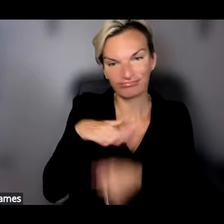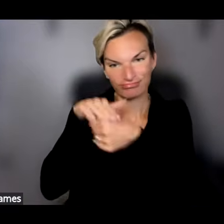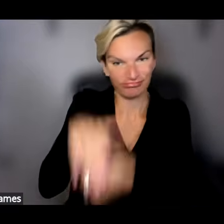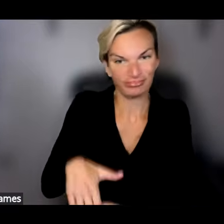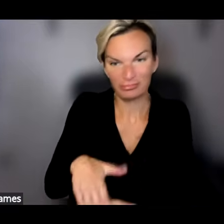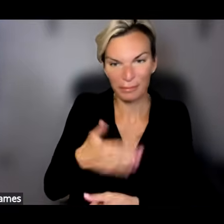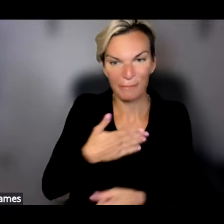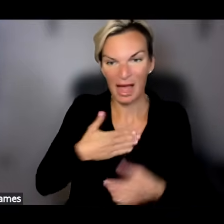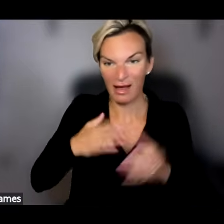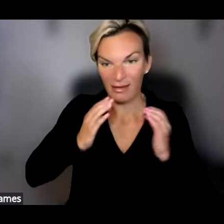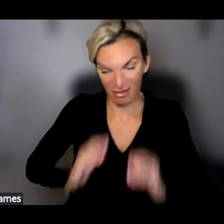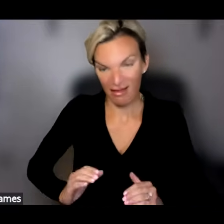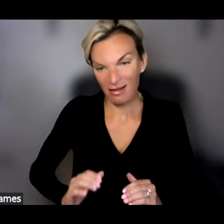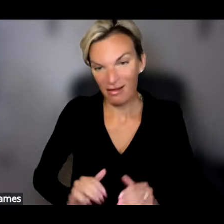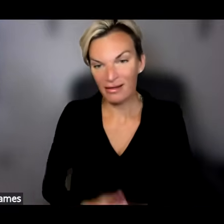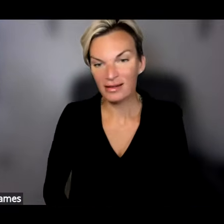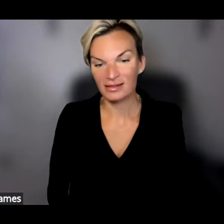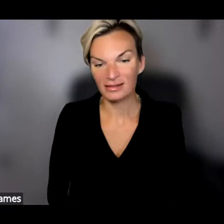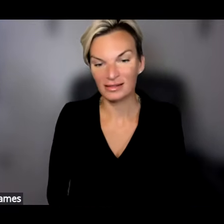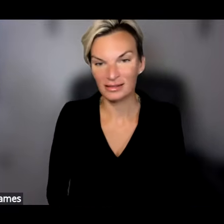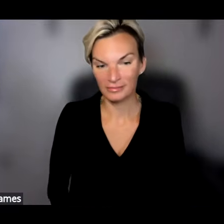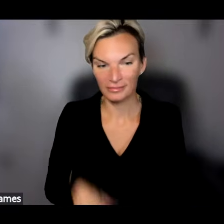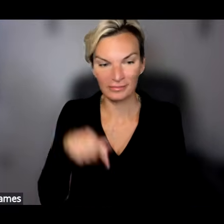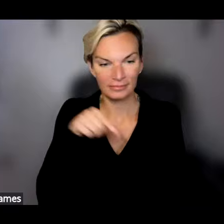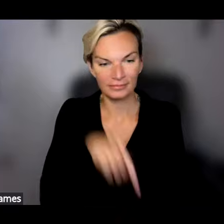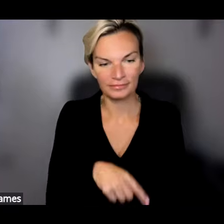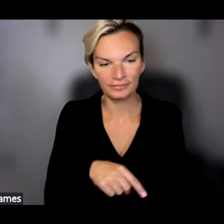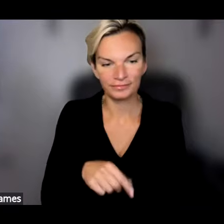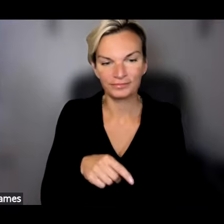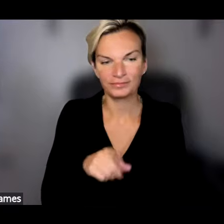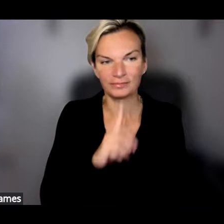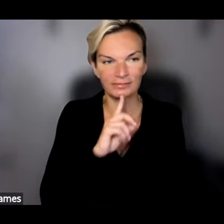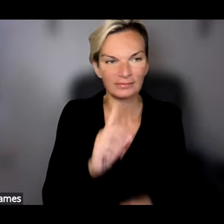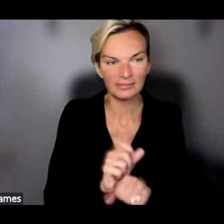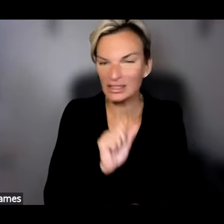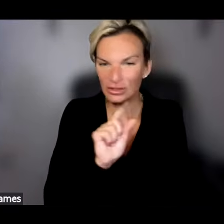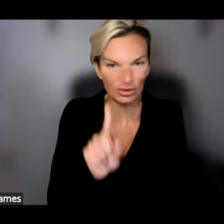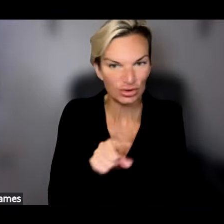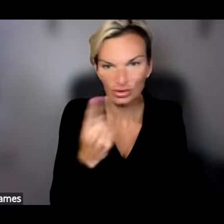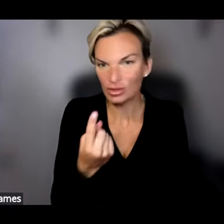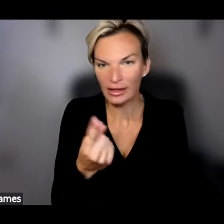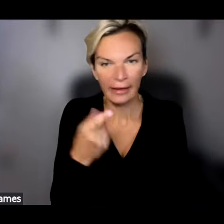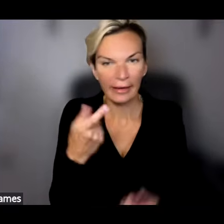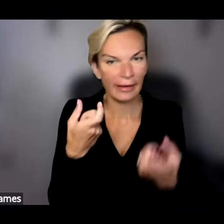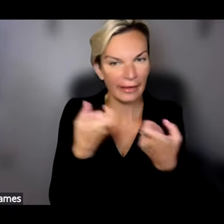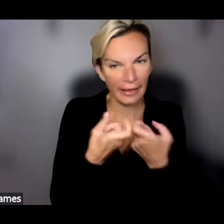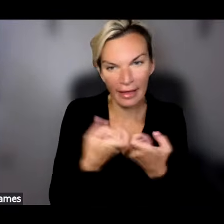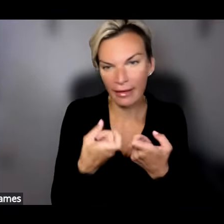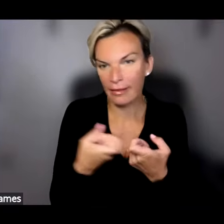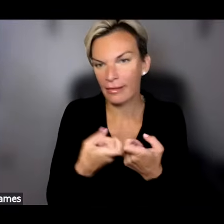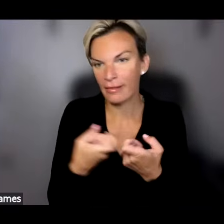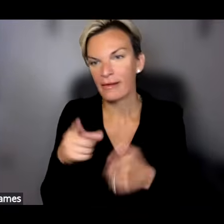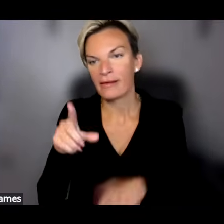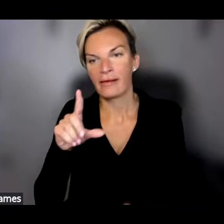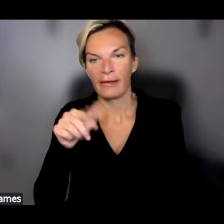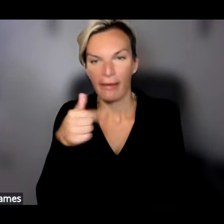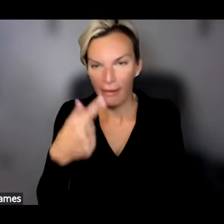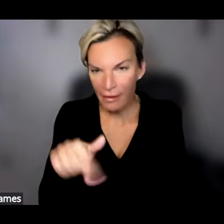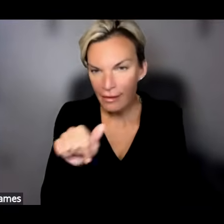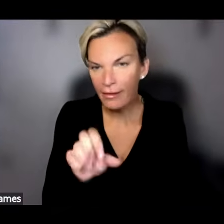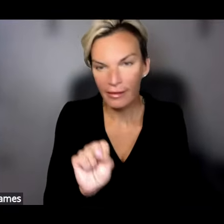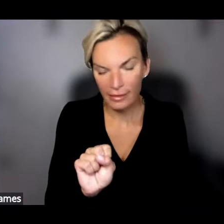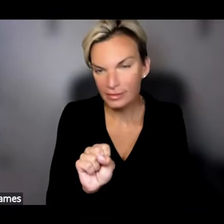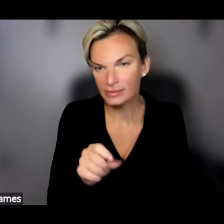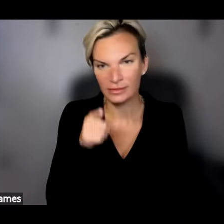all-encompassing proposal. It isn't addressed only to electric and gas utilities. You've pointed out